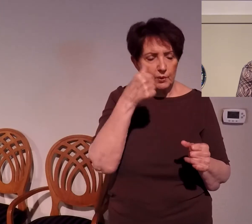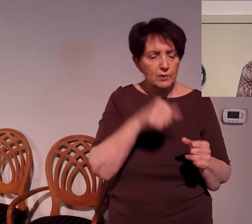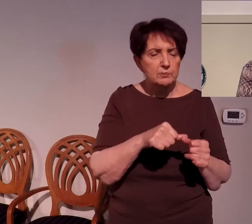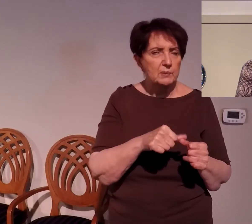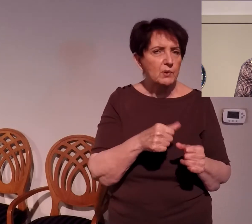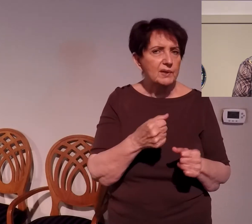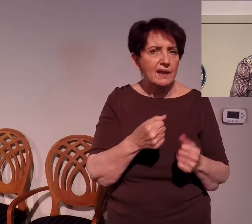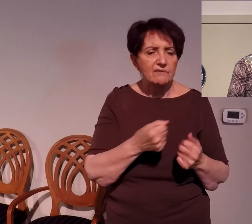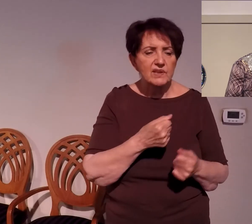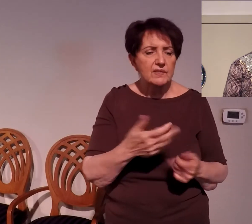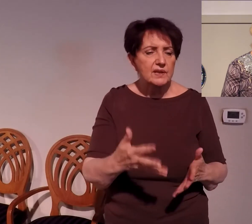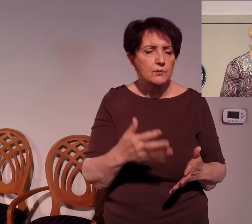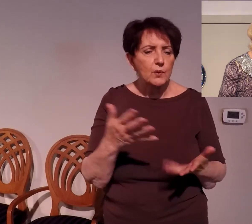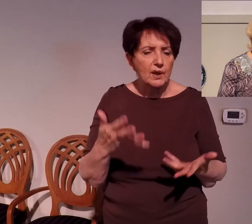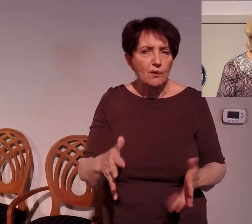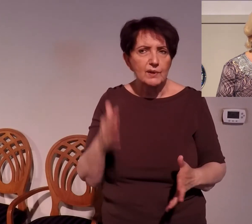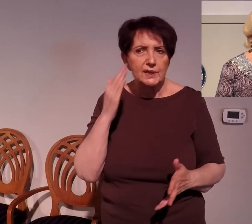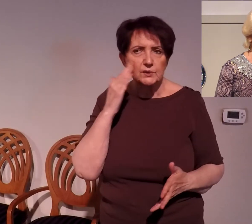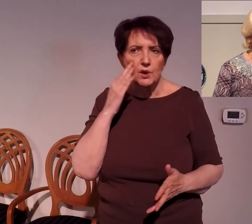know to be true about life